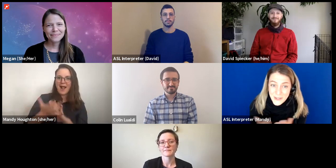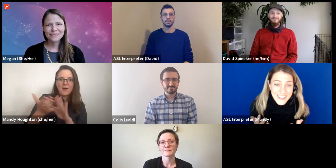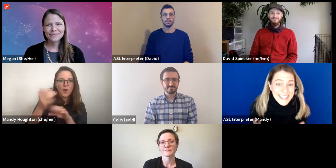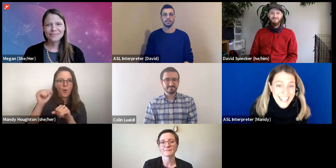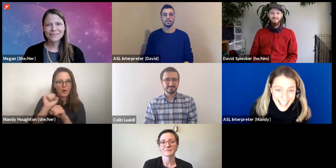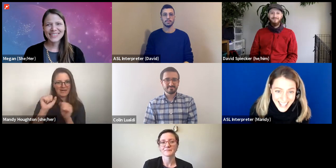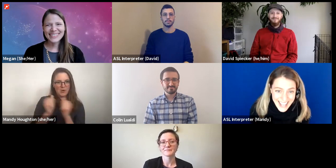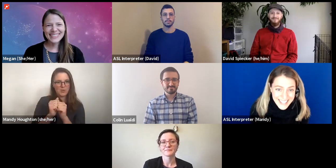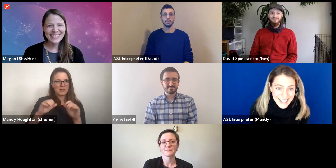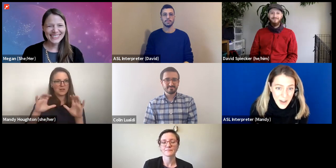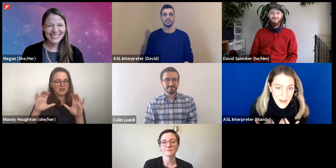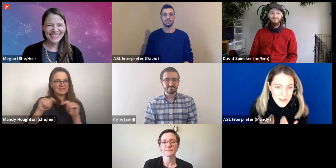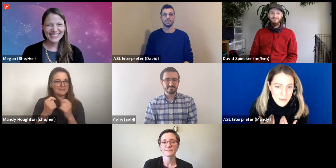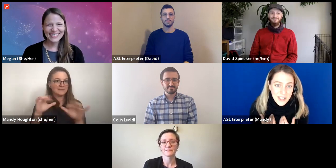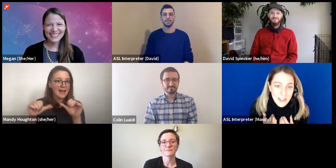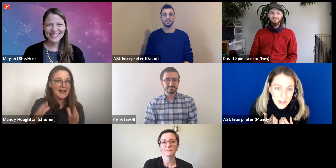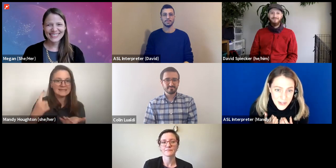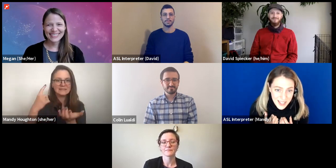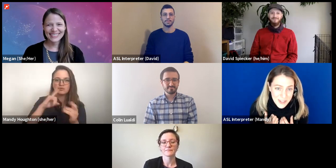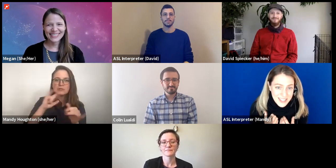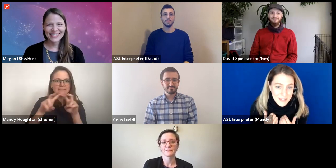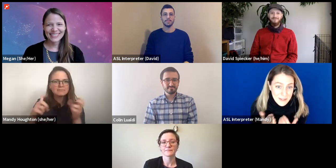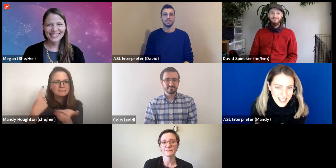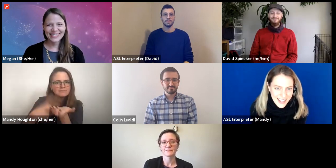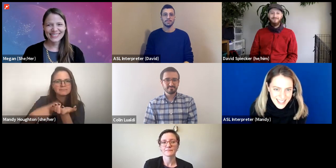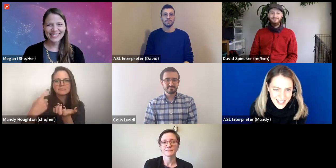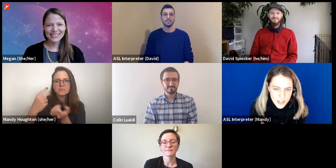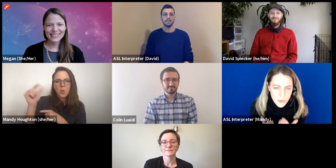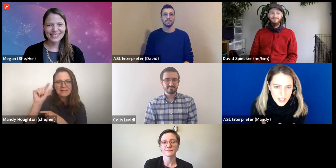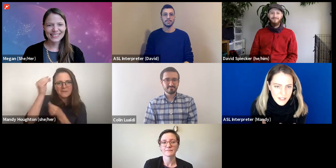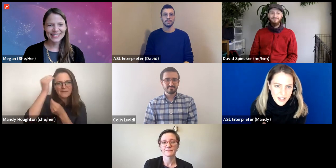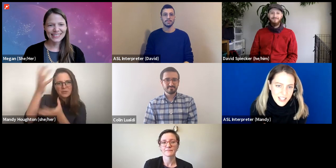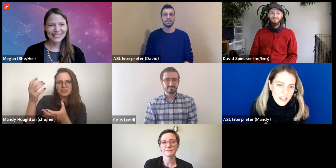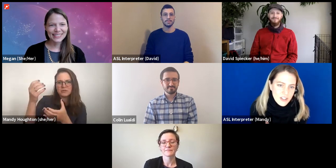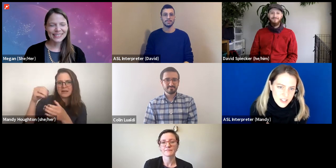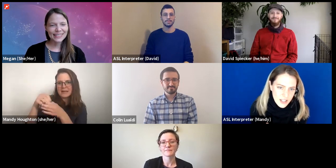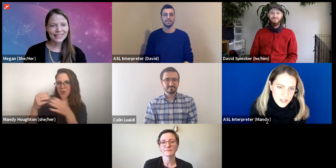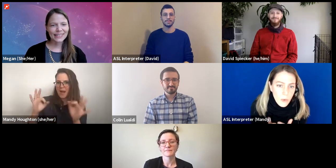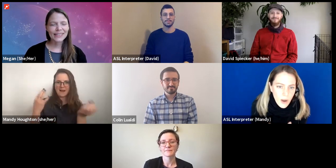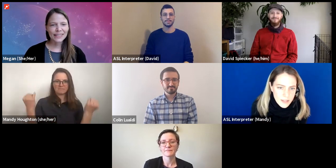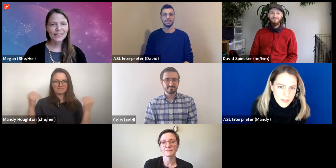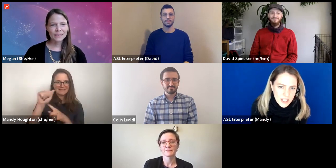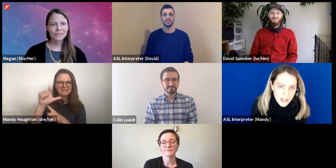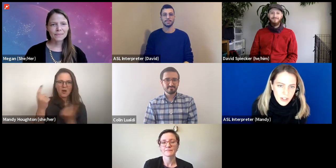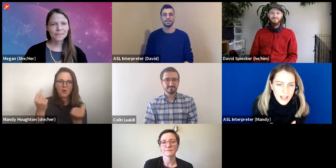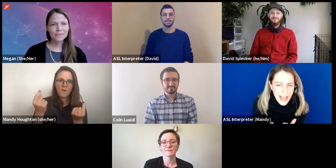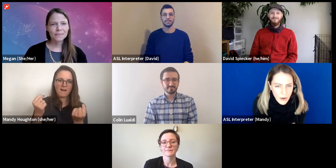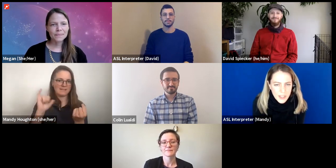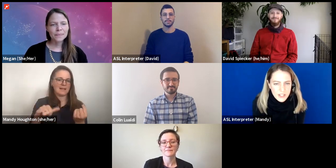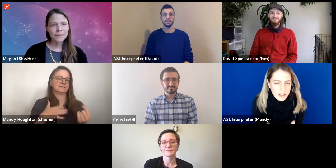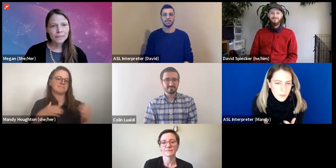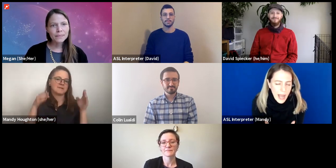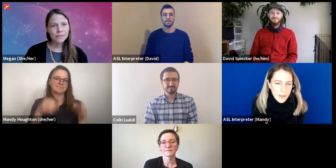So here we are today, and now I am working closely with a team of scientists to really investigate just this. So quantum material and